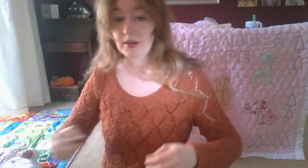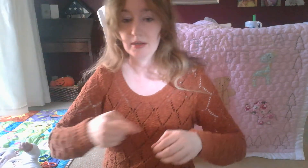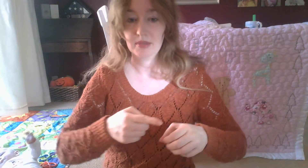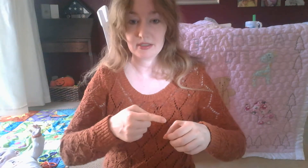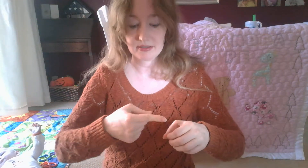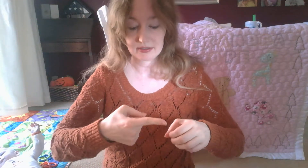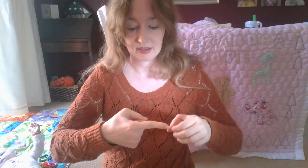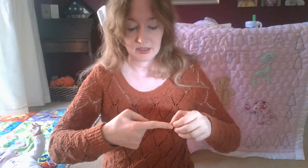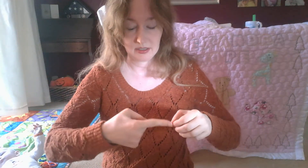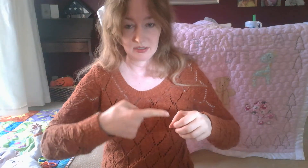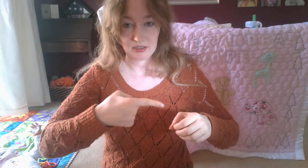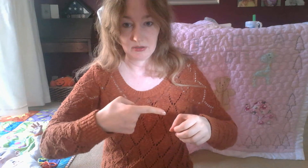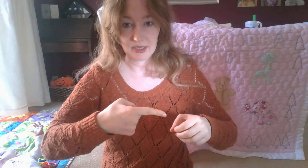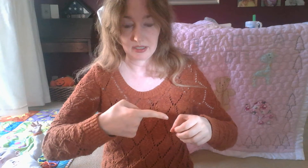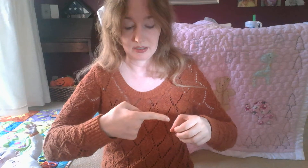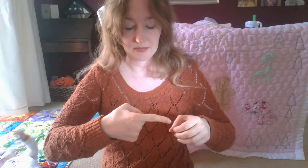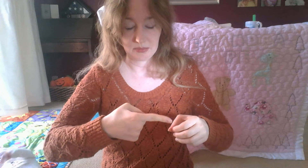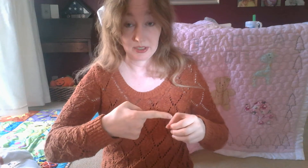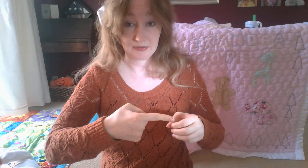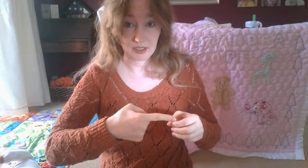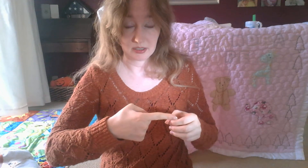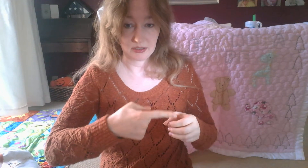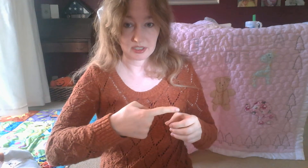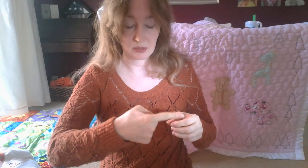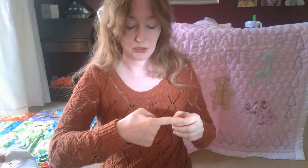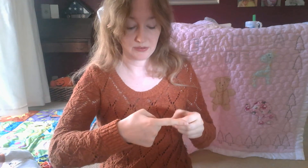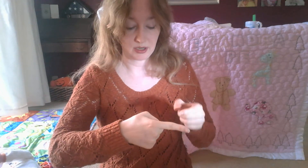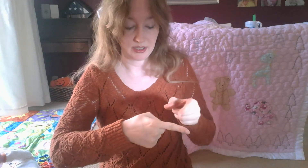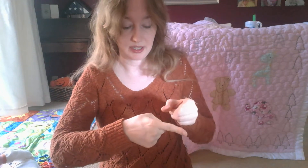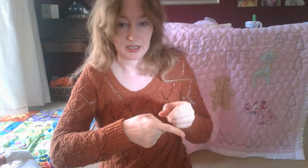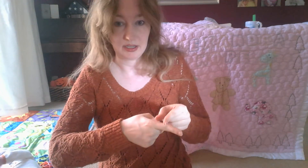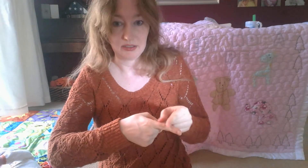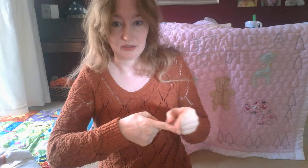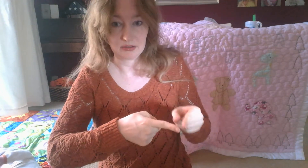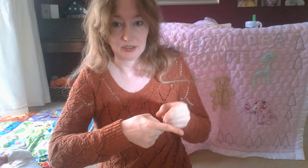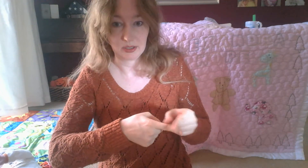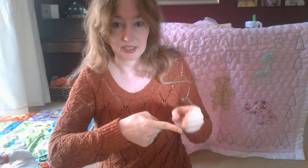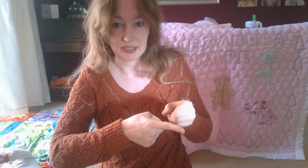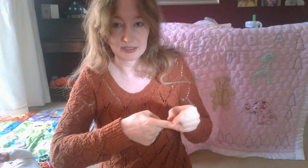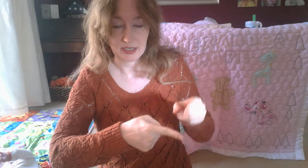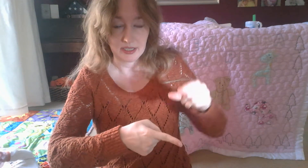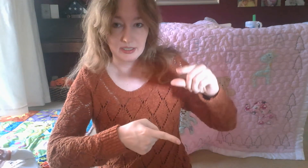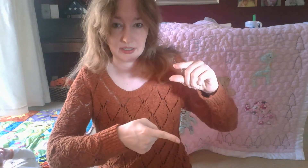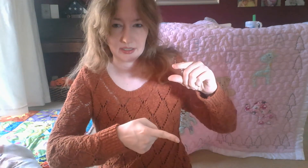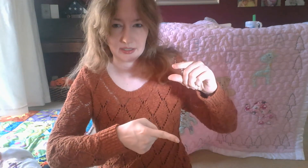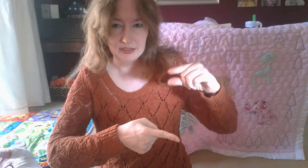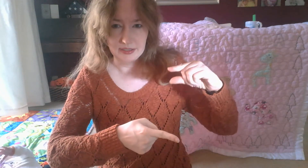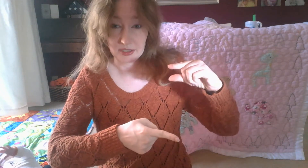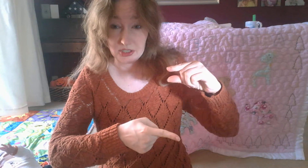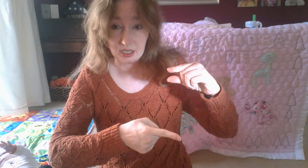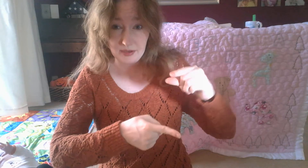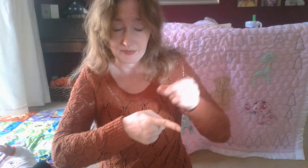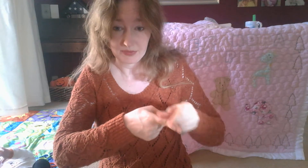Green beans. You make a pointer finger, you stick your pointer finger out like that, and you go like this. This is the letter G.